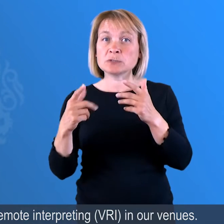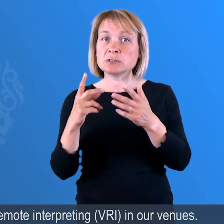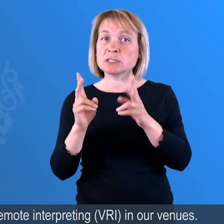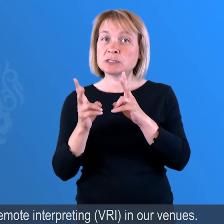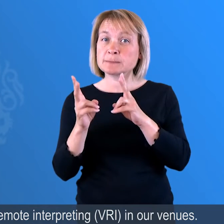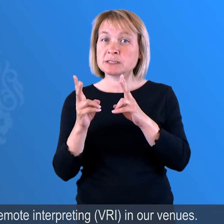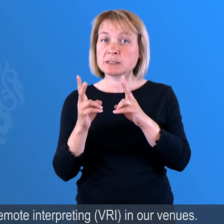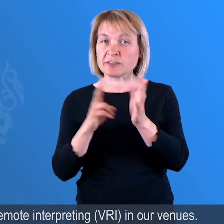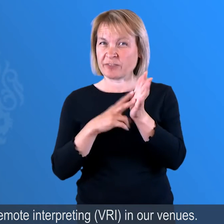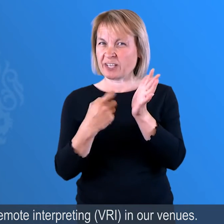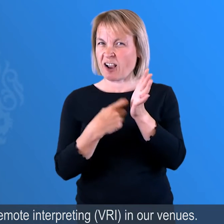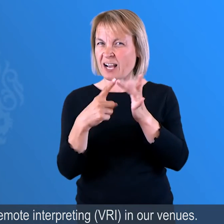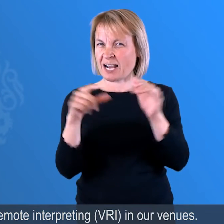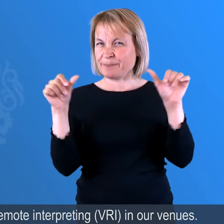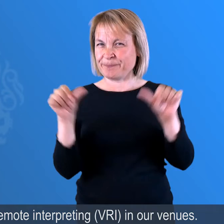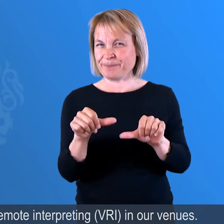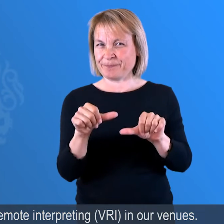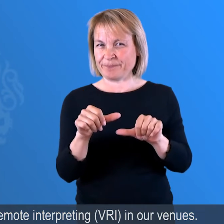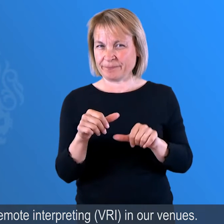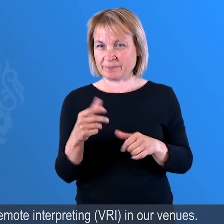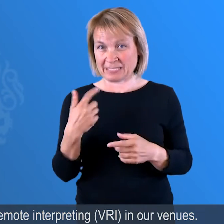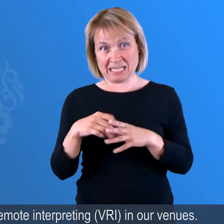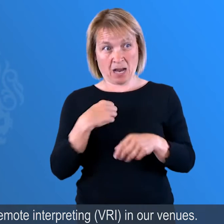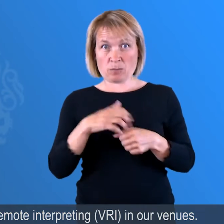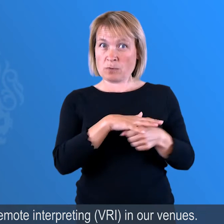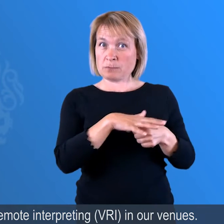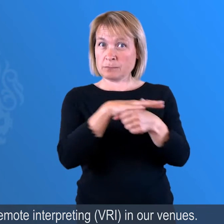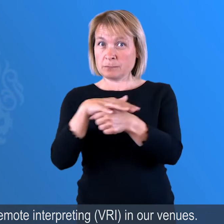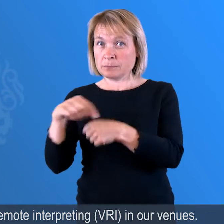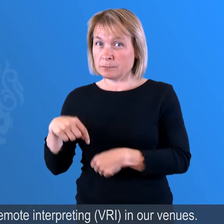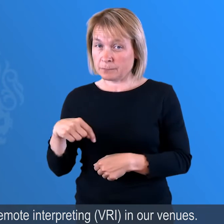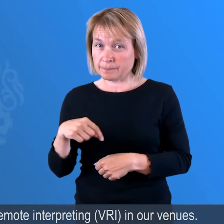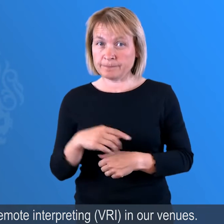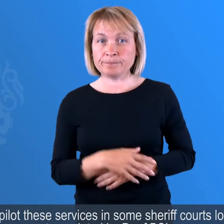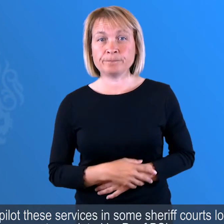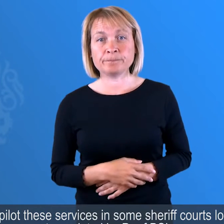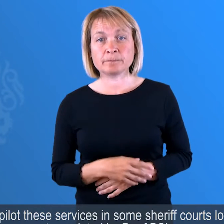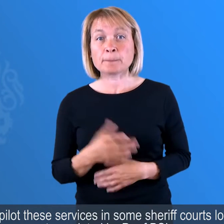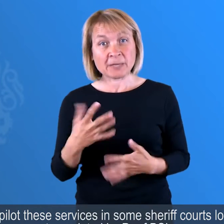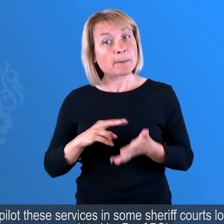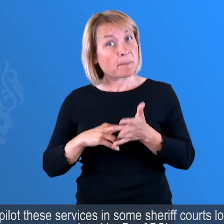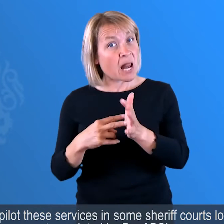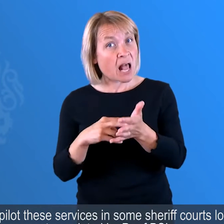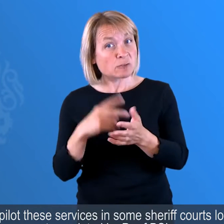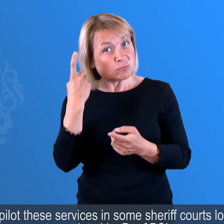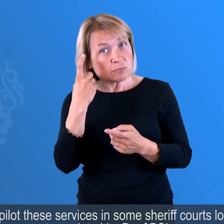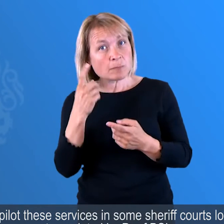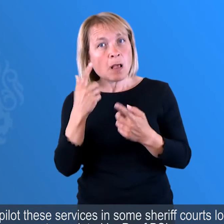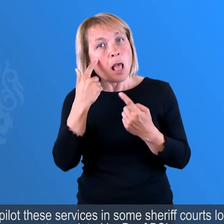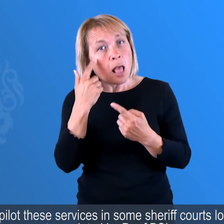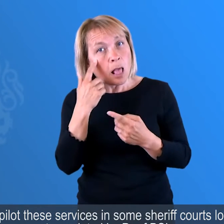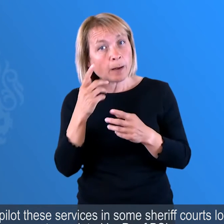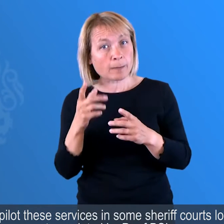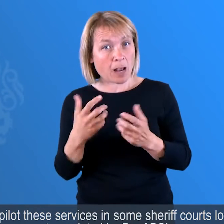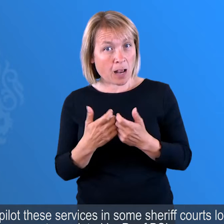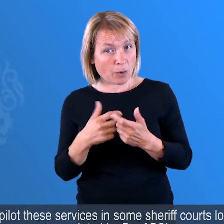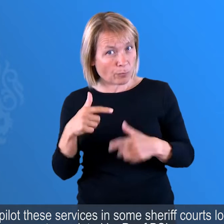remote interpreting, VRI, in our venues. There are plans to pilot these services in